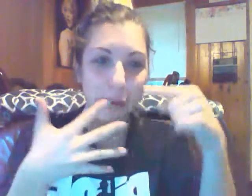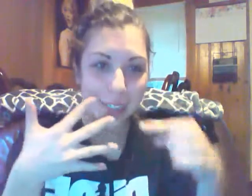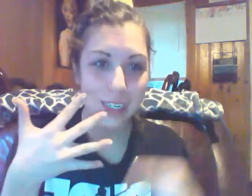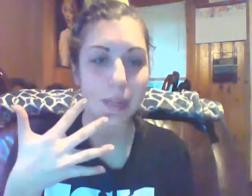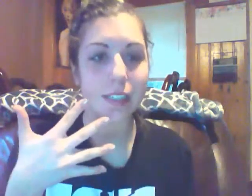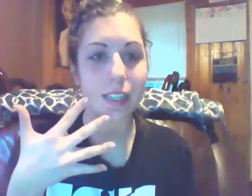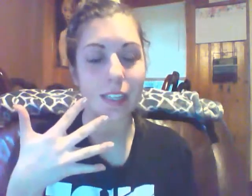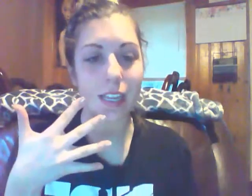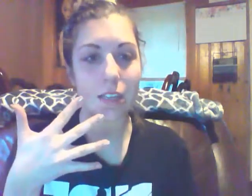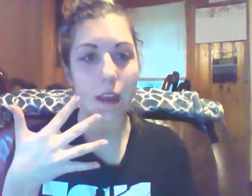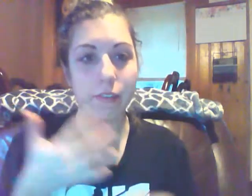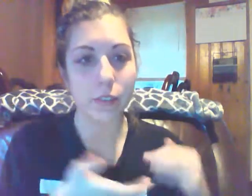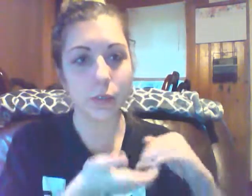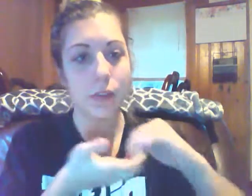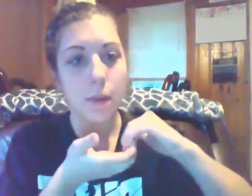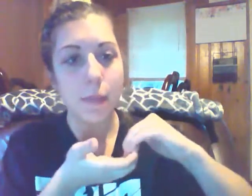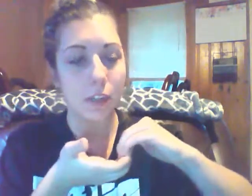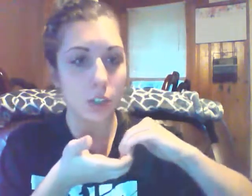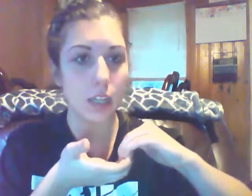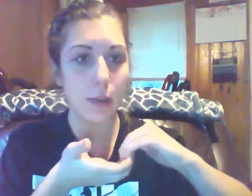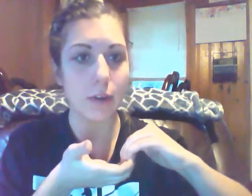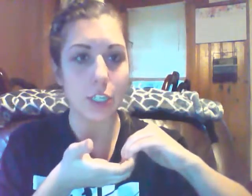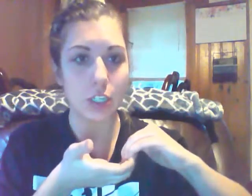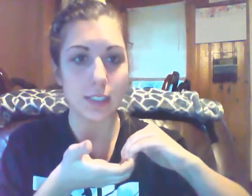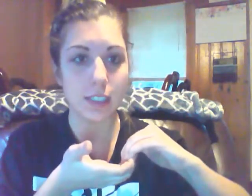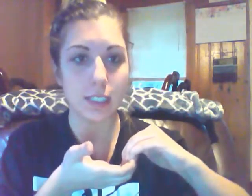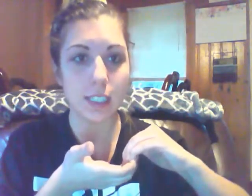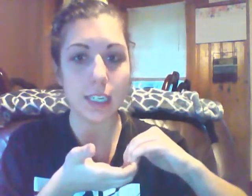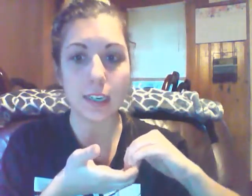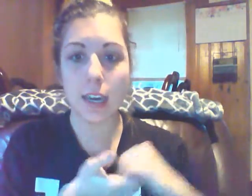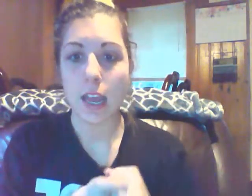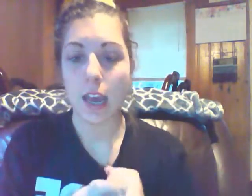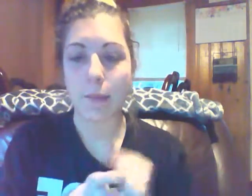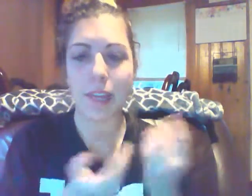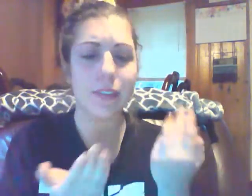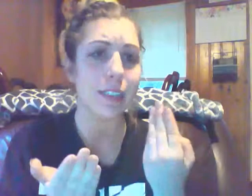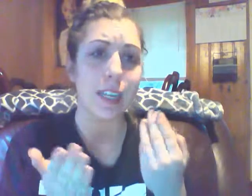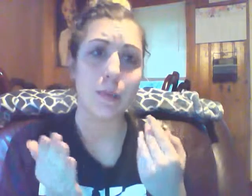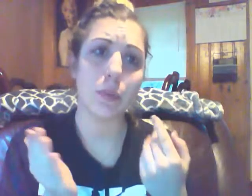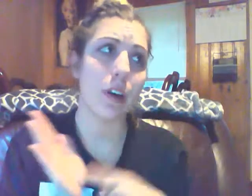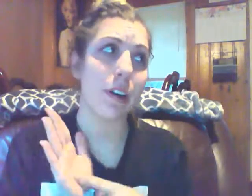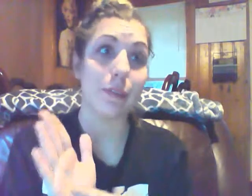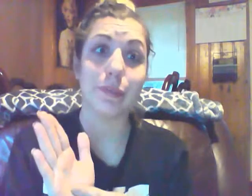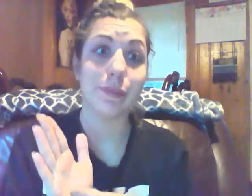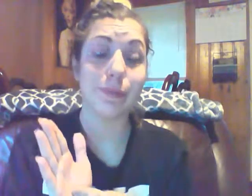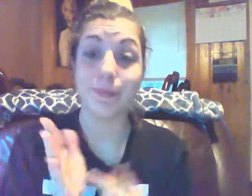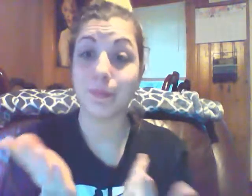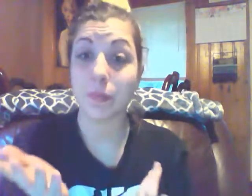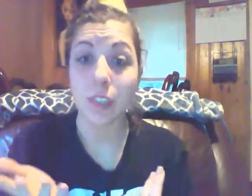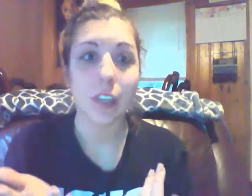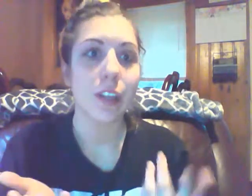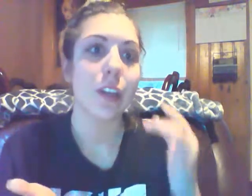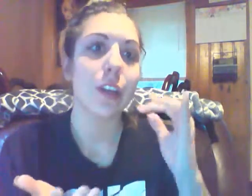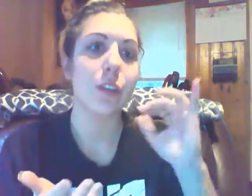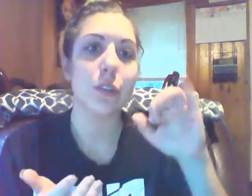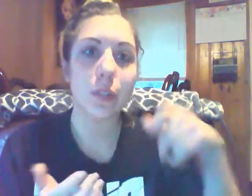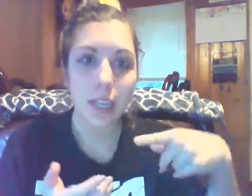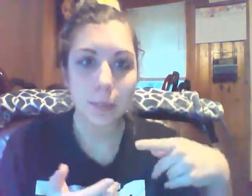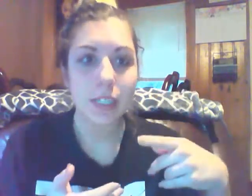more teammates that you have to make sure collaboration is clear. I give an example of students with IEPs